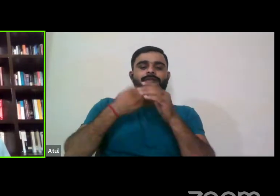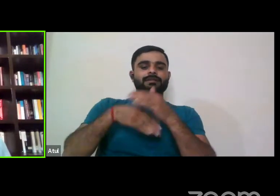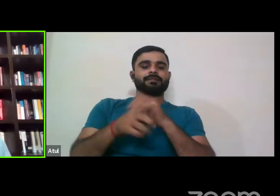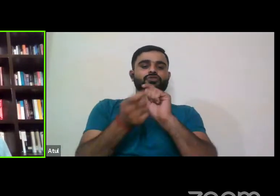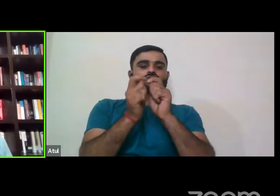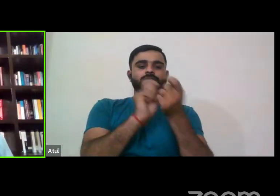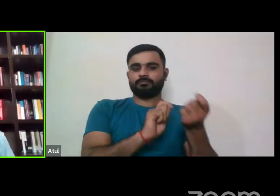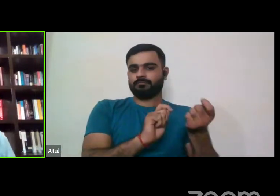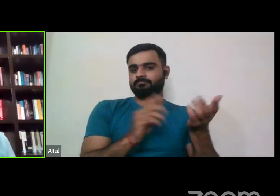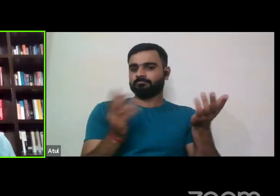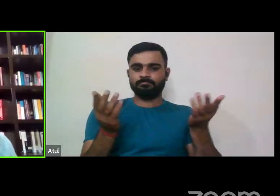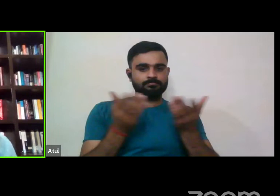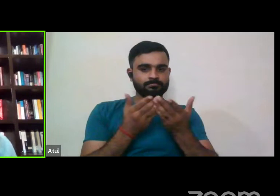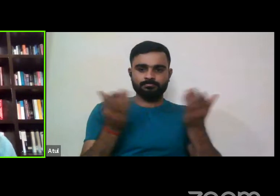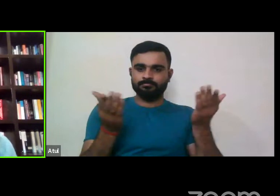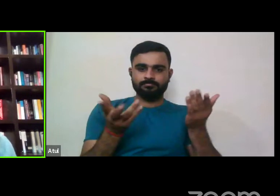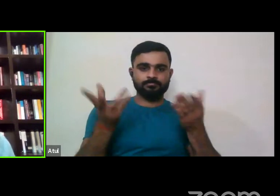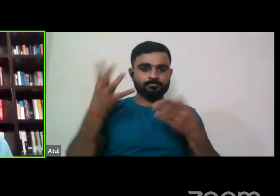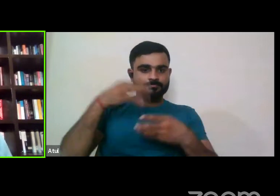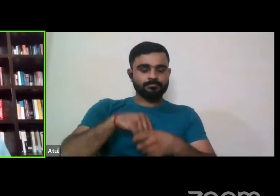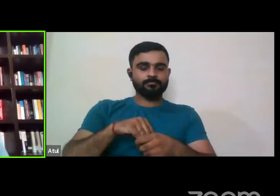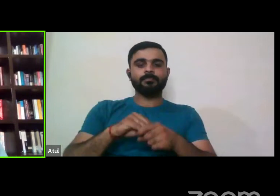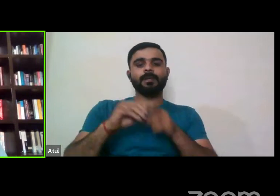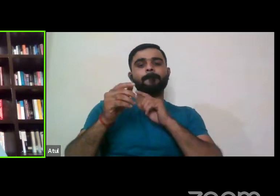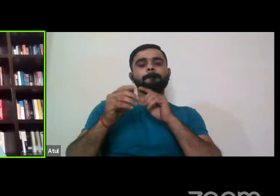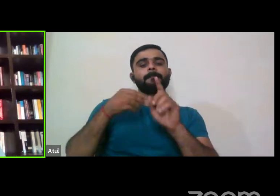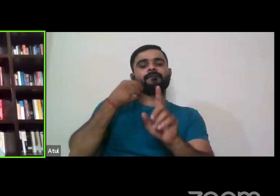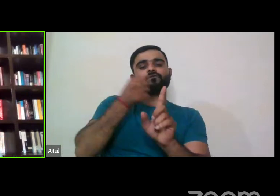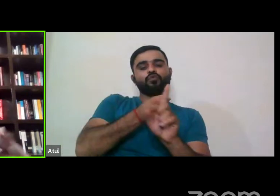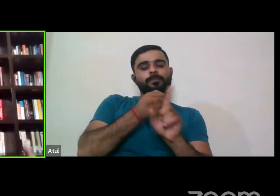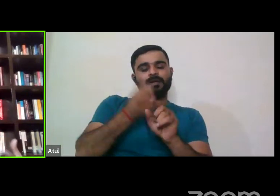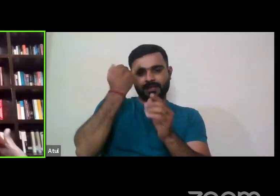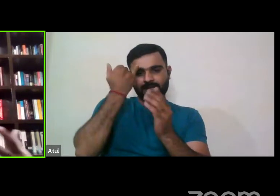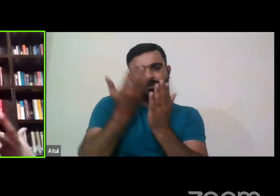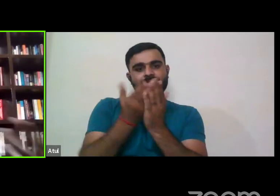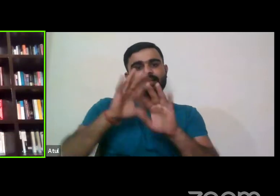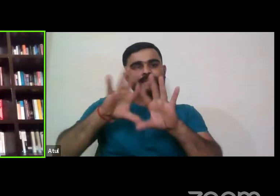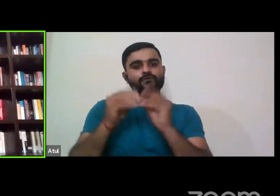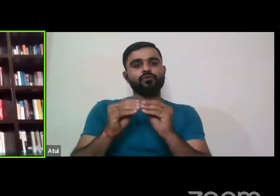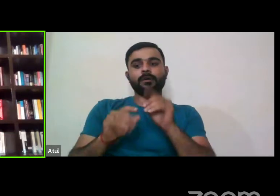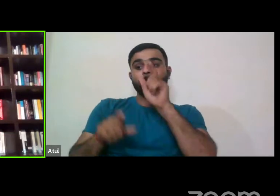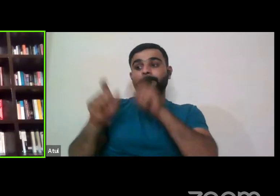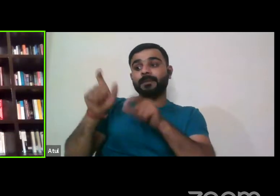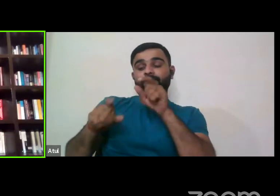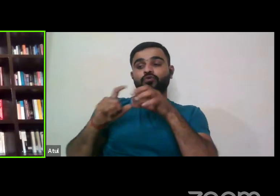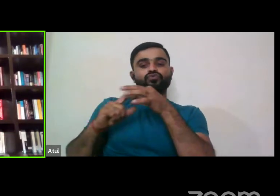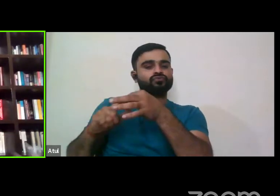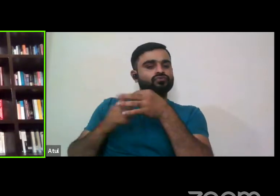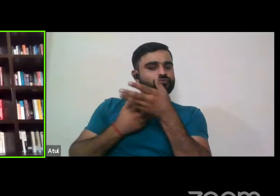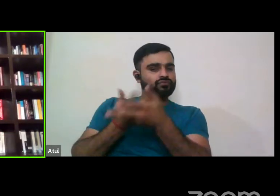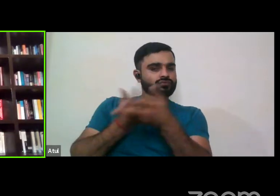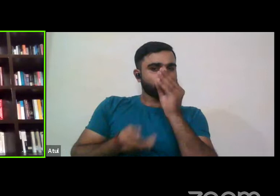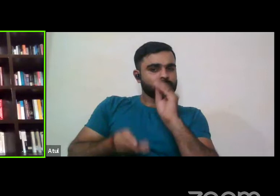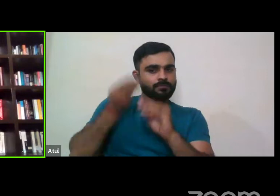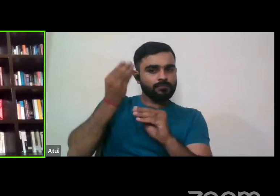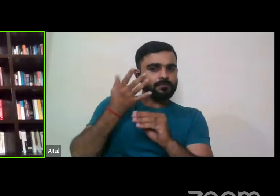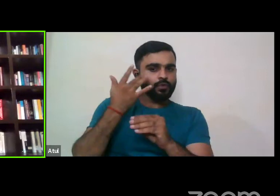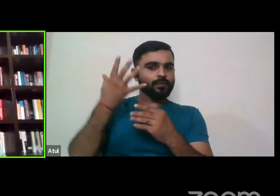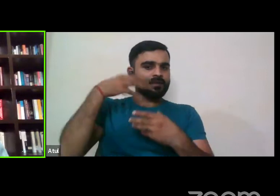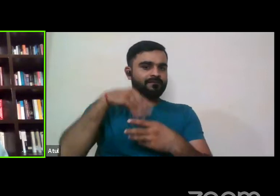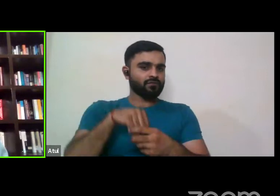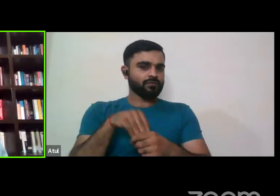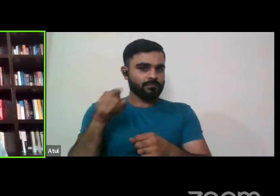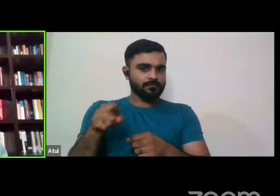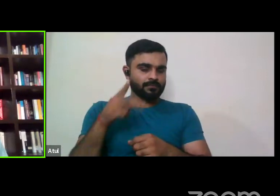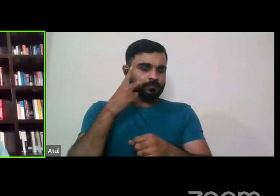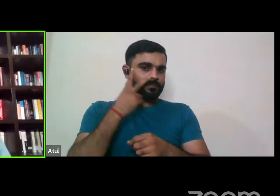And that's perhaps where the pressure will come from, with the idea that people start questioning more and more, why is it that